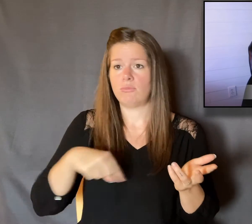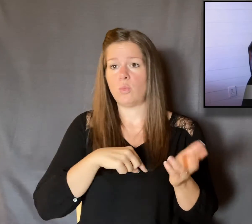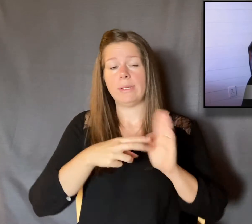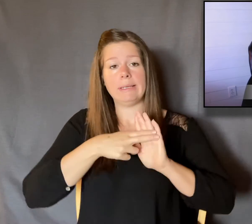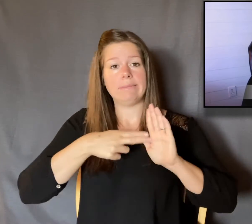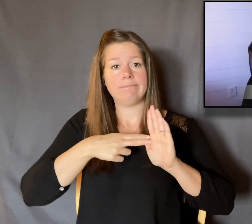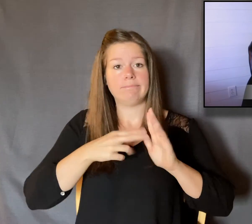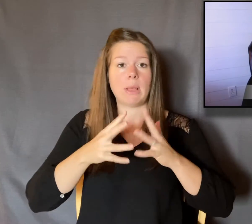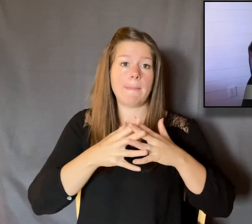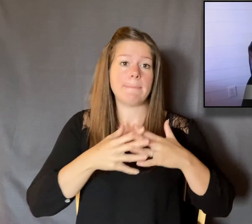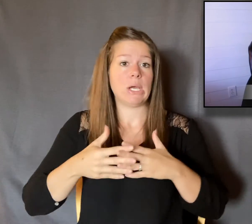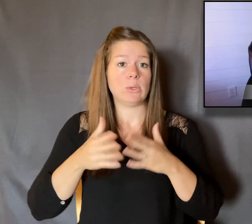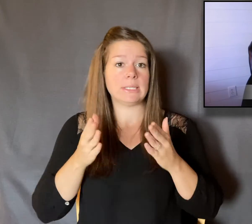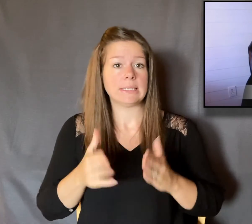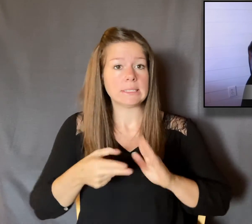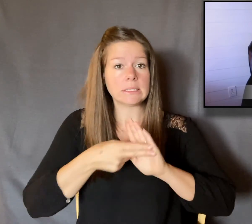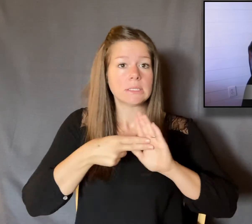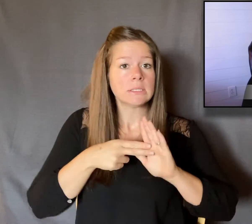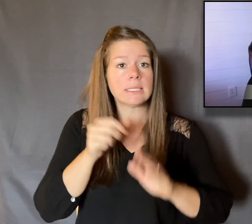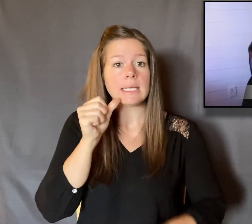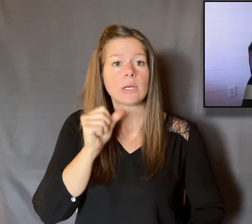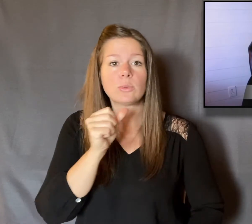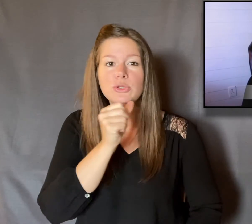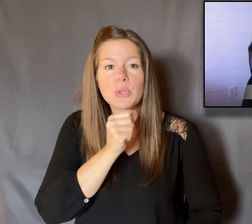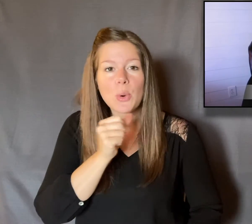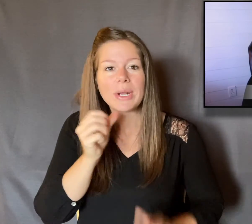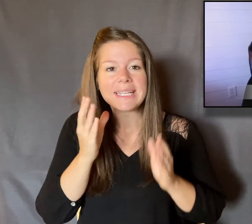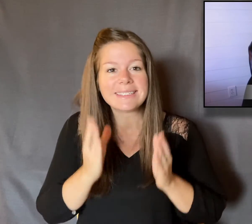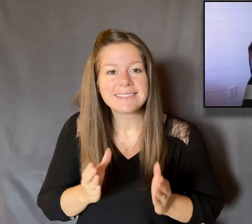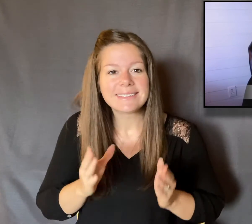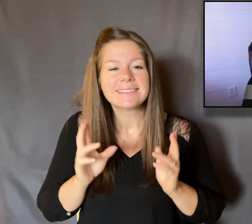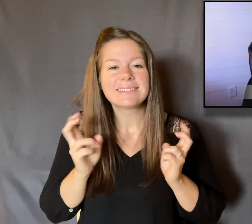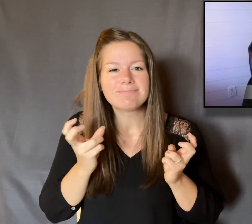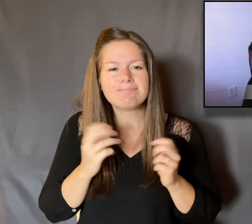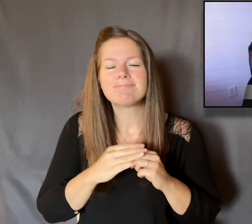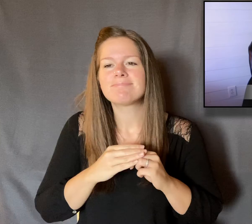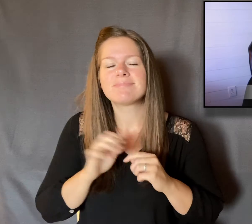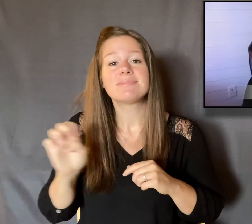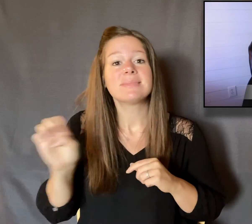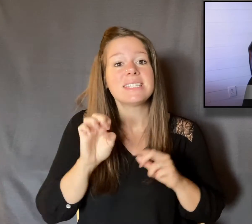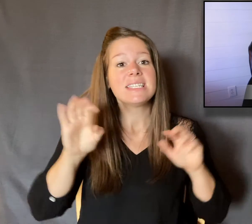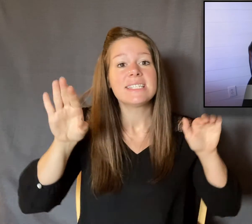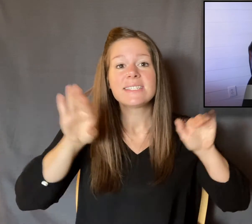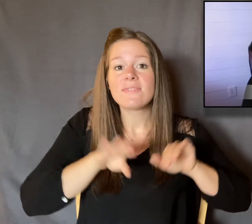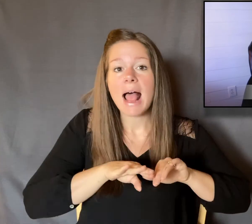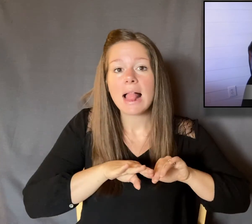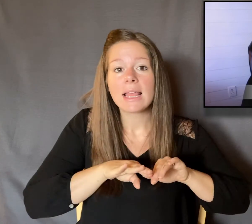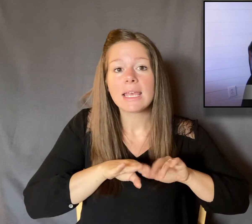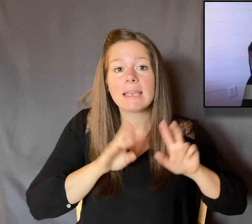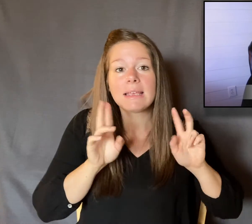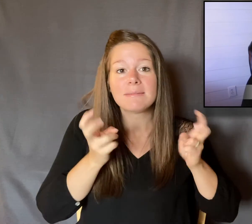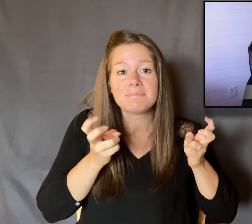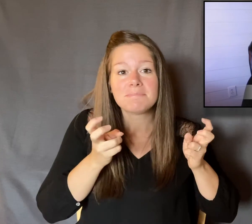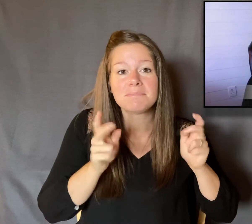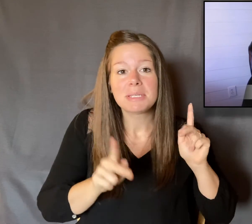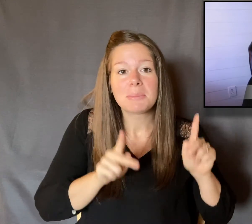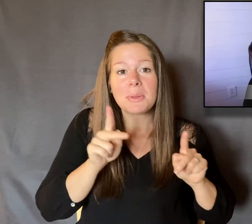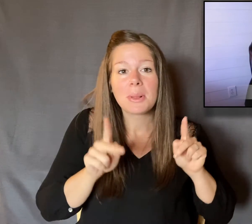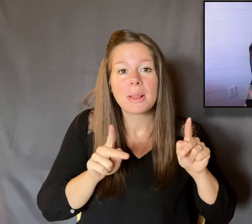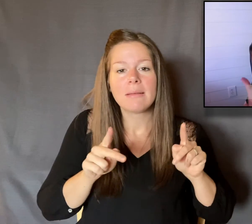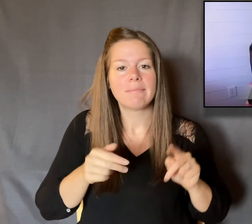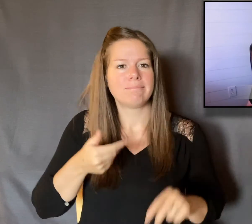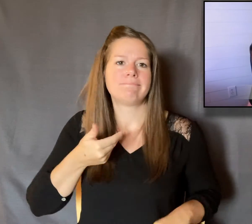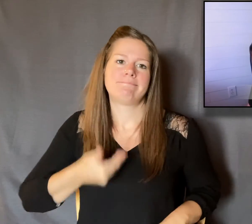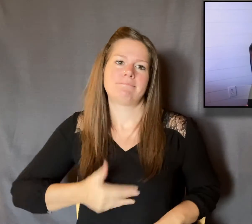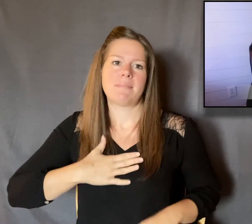Arizonans, we're East Valley people, and whatever identity you want to hold on to. For me, I'm